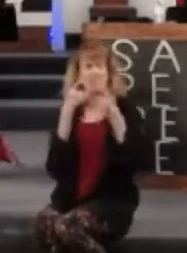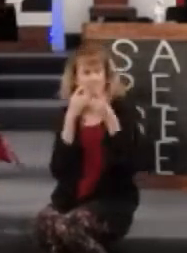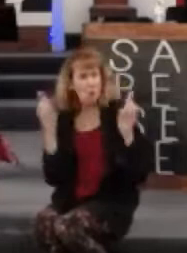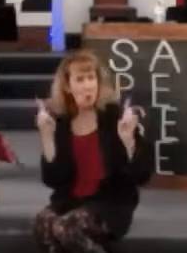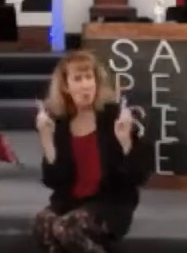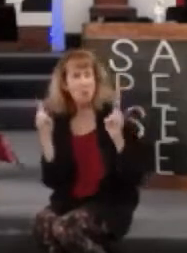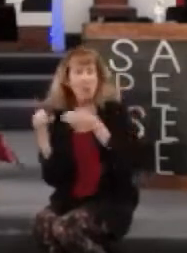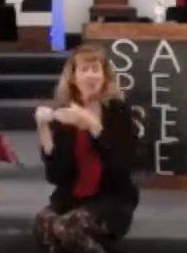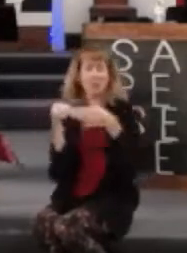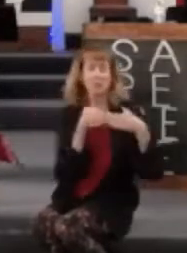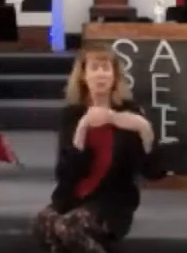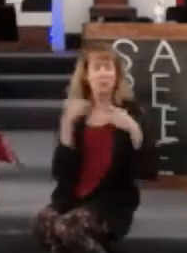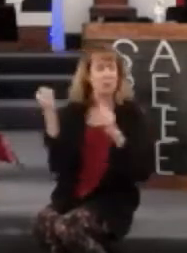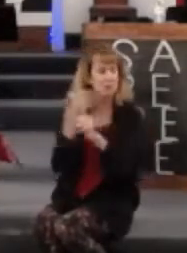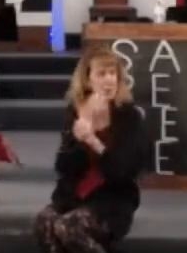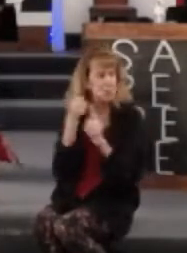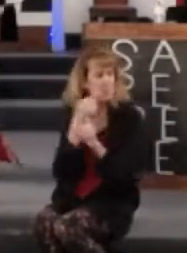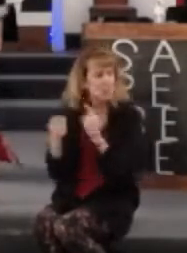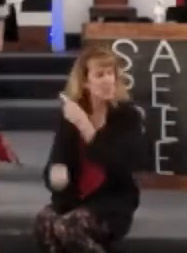even led to abuse.